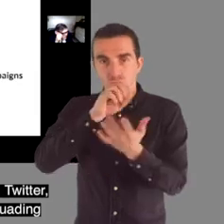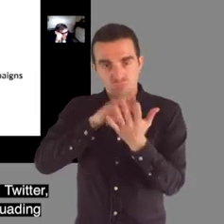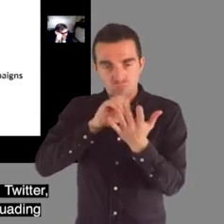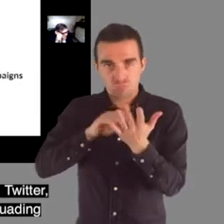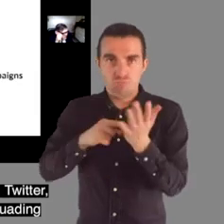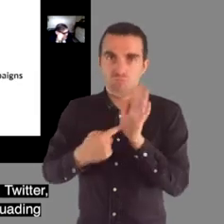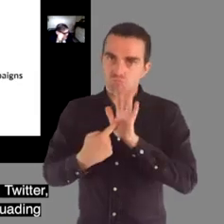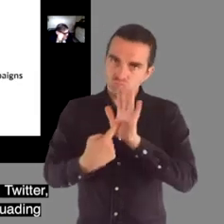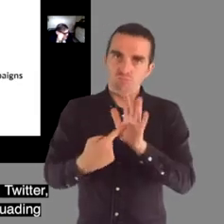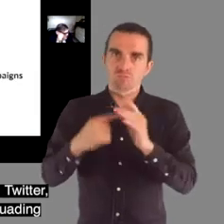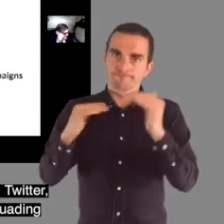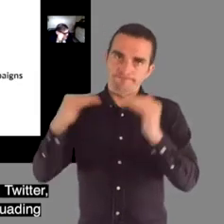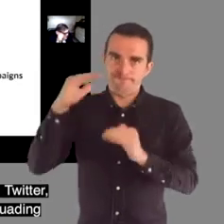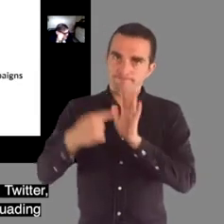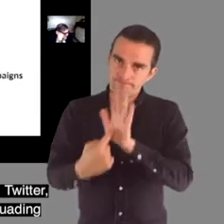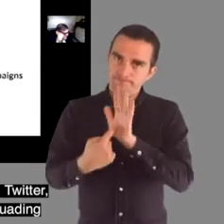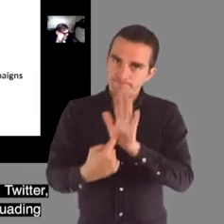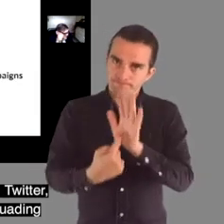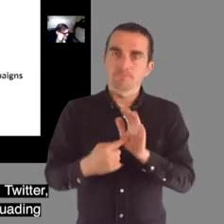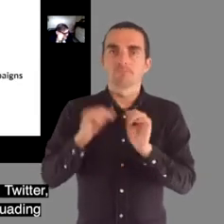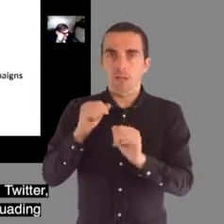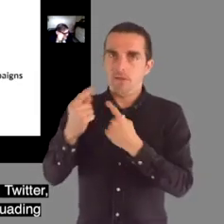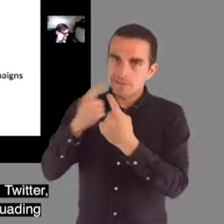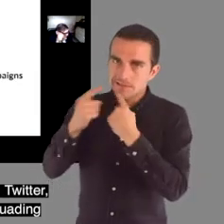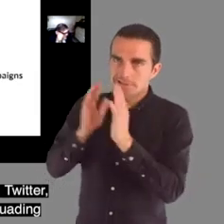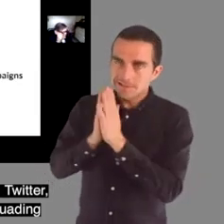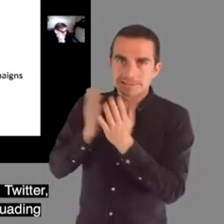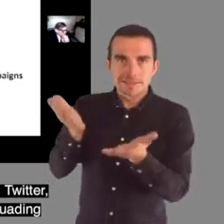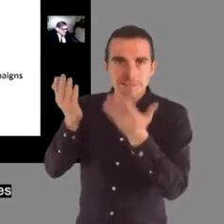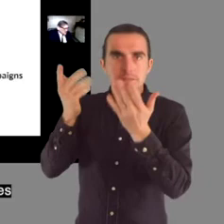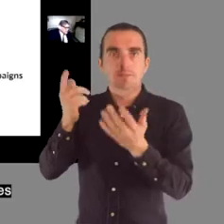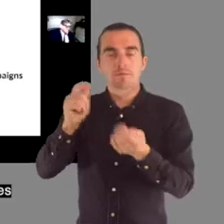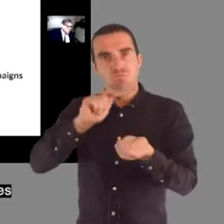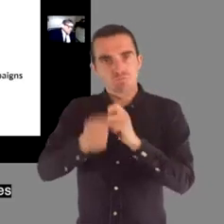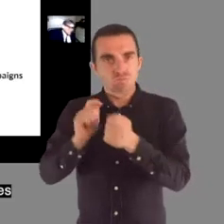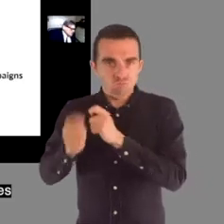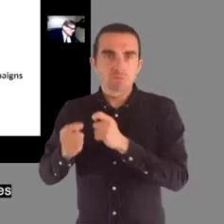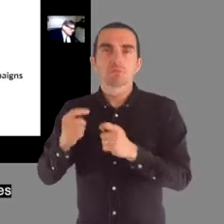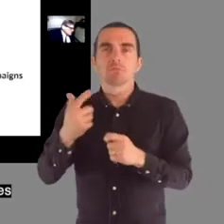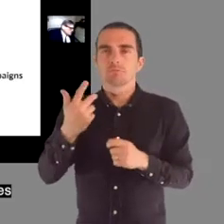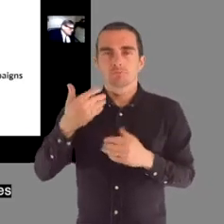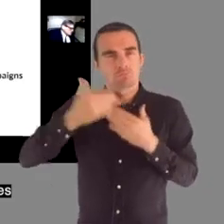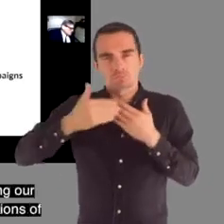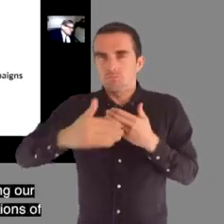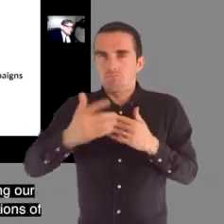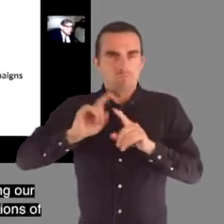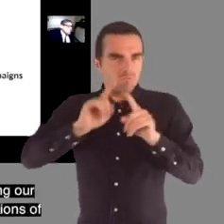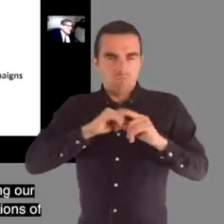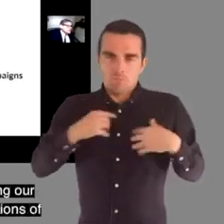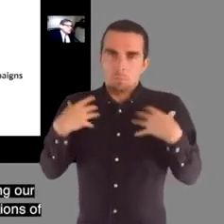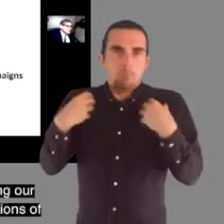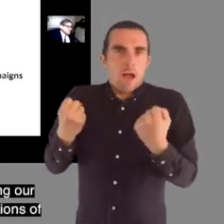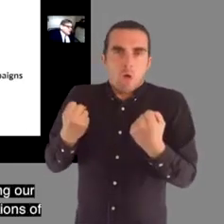Facebook, Twitter to highlight injustices, and persuading media to make programs on disability issues. These are